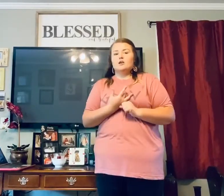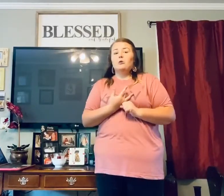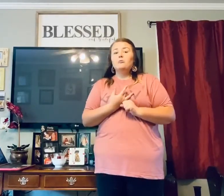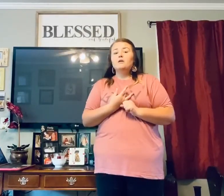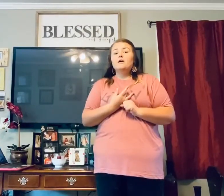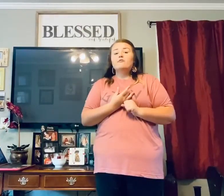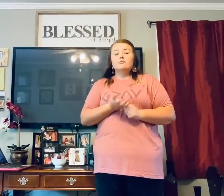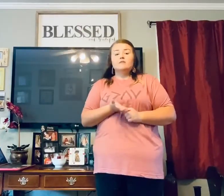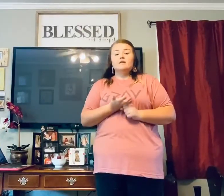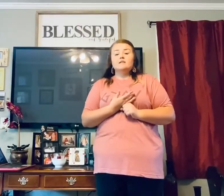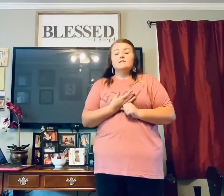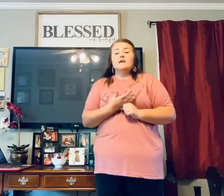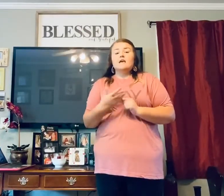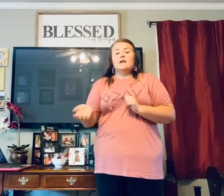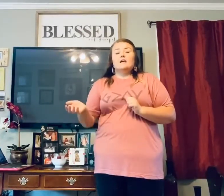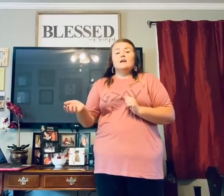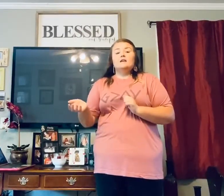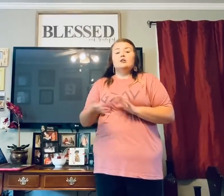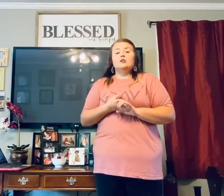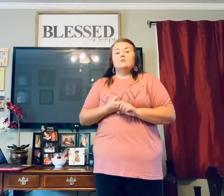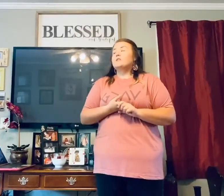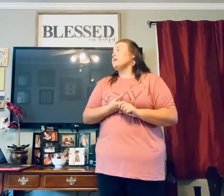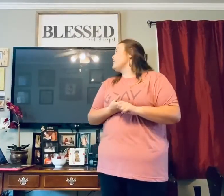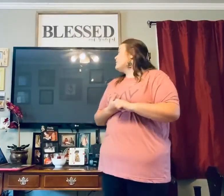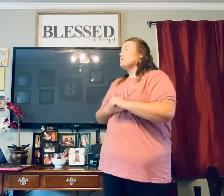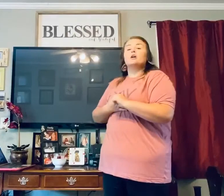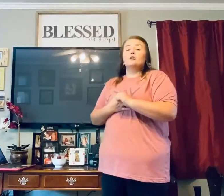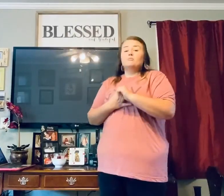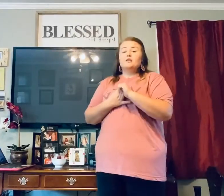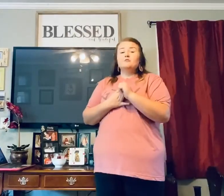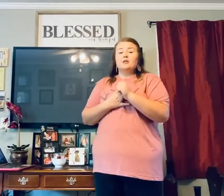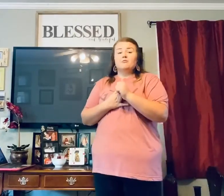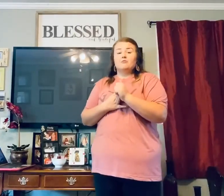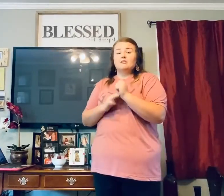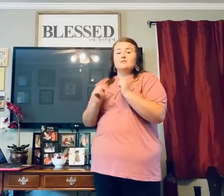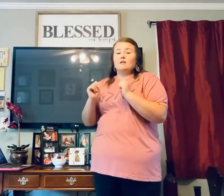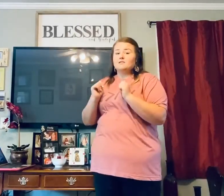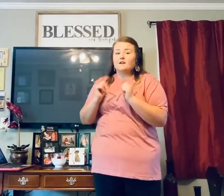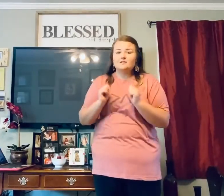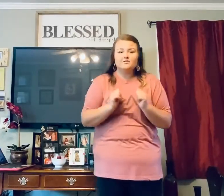home from this. And thank you, and I hope that you can read my slides on